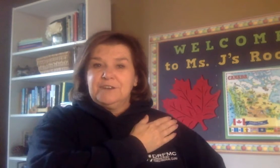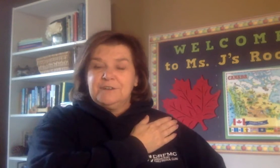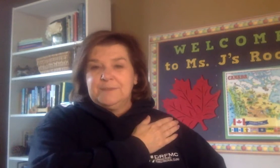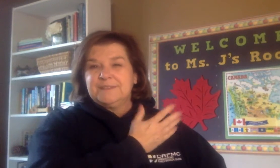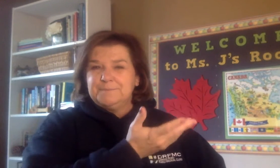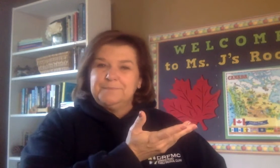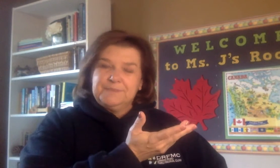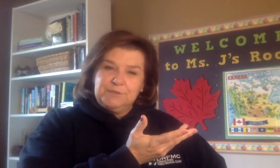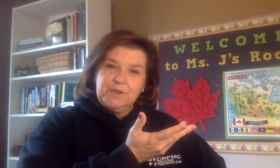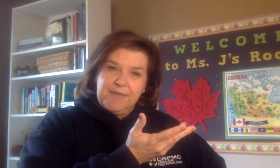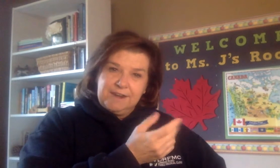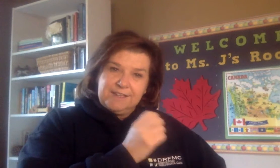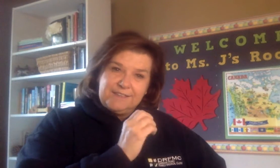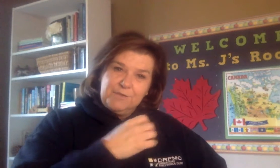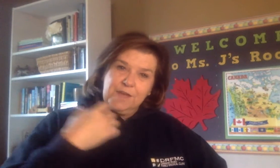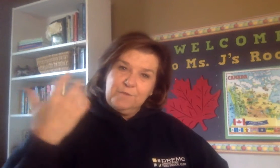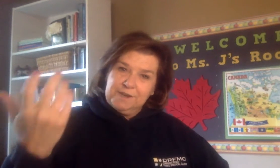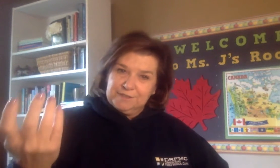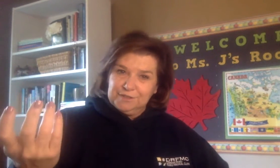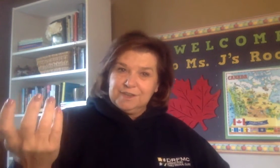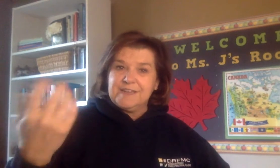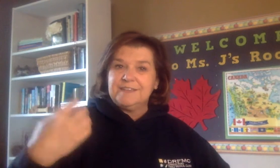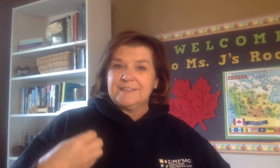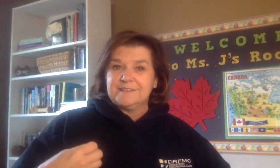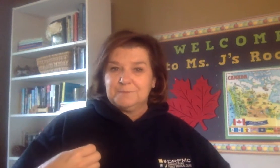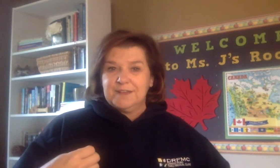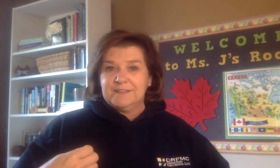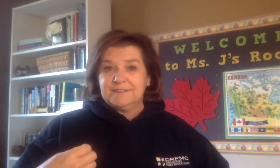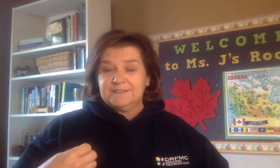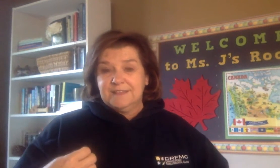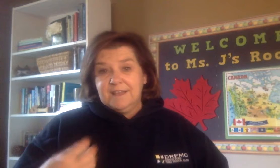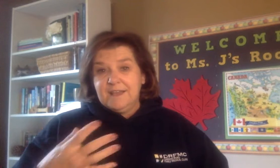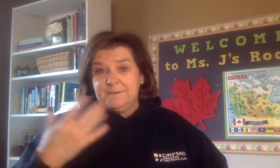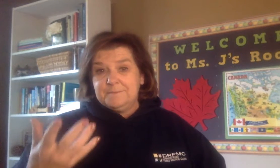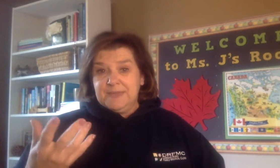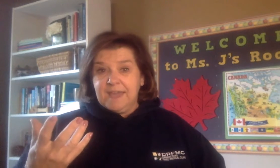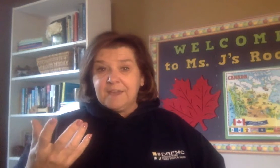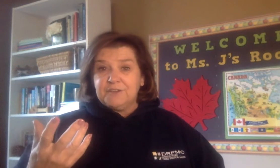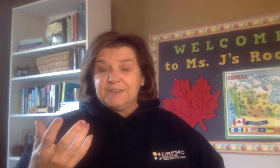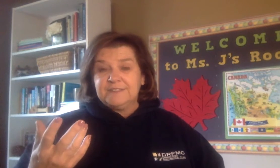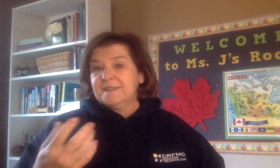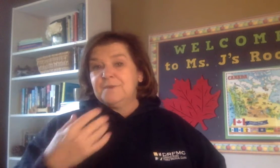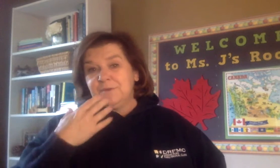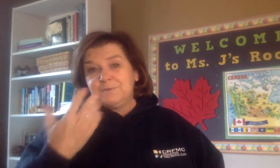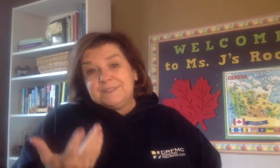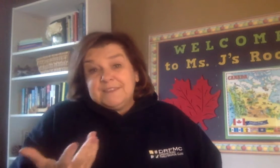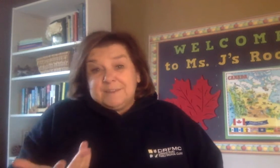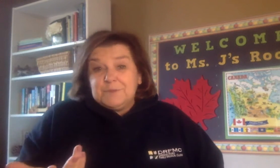on, because doing O Canada, you kind of want it to look nice as well as being accurate. In the same way that when we sing it, we want